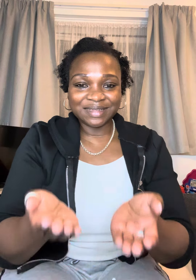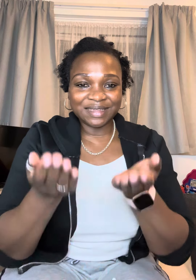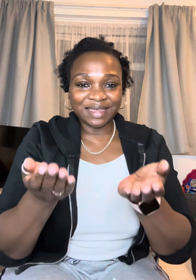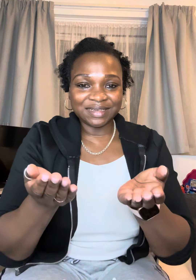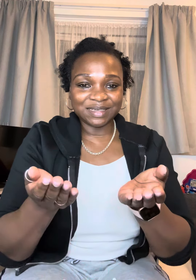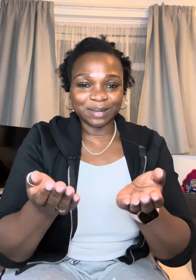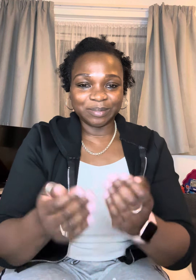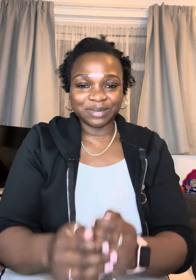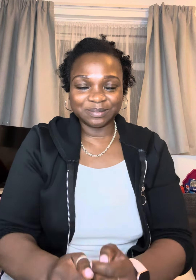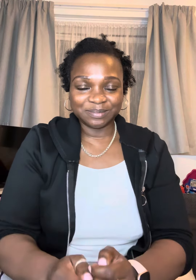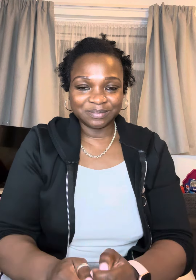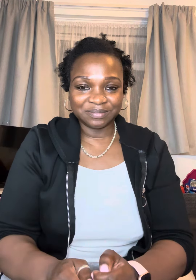get up,